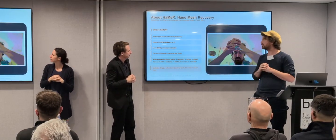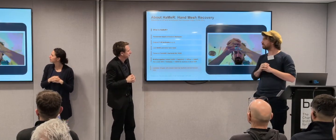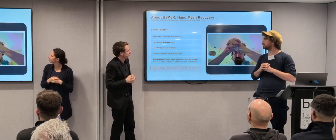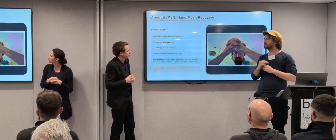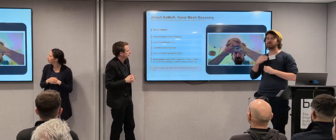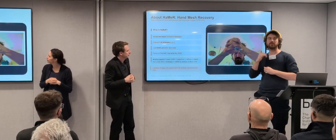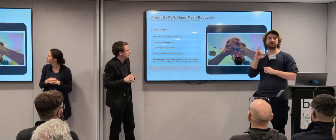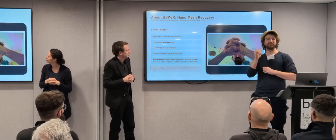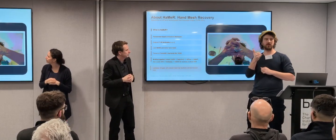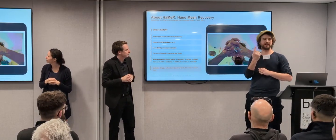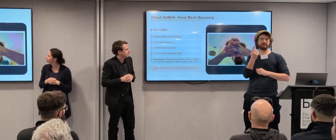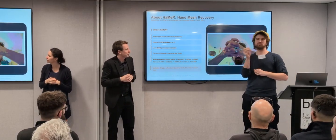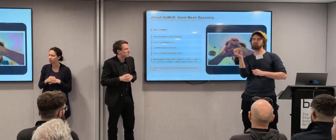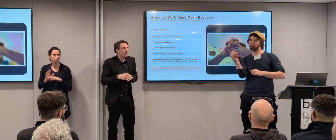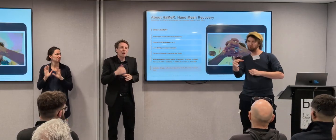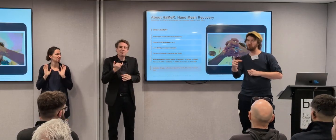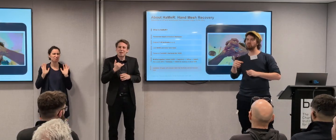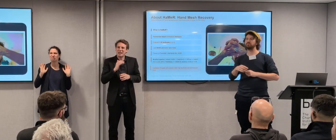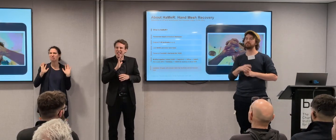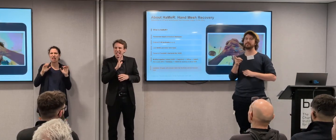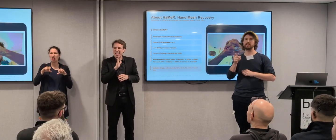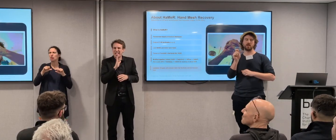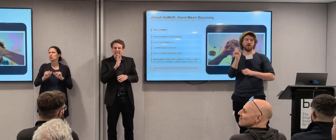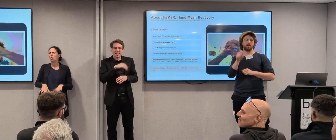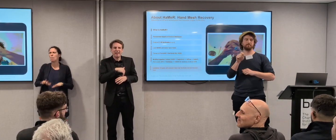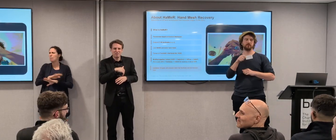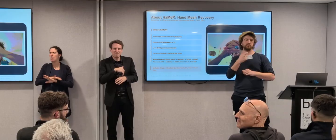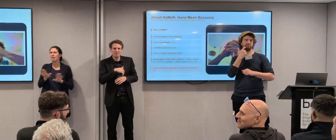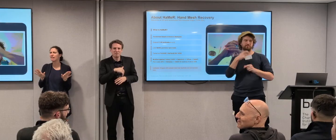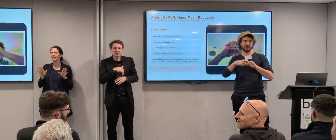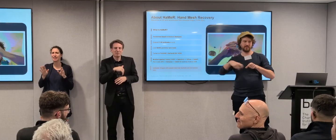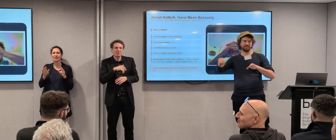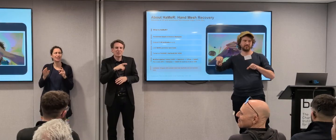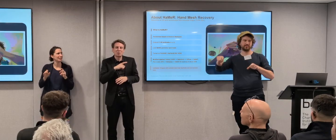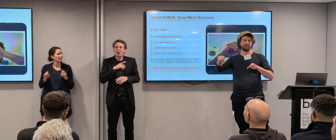Then I think I'll leave this out. I mean, I have